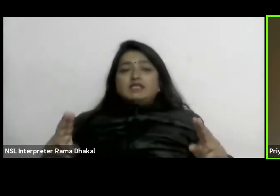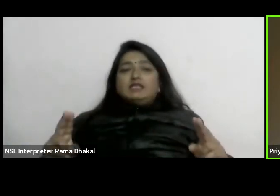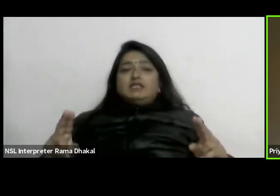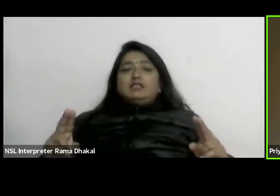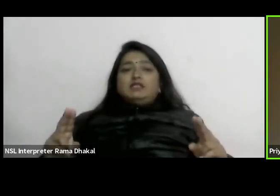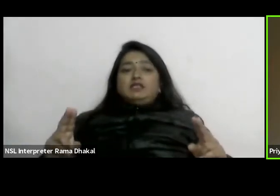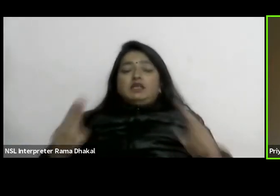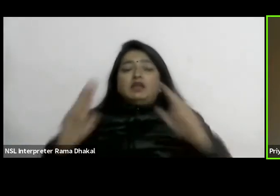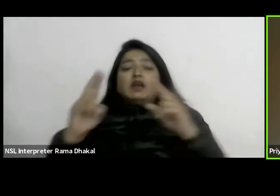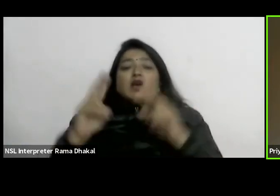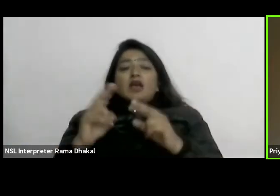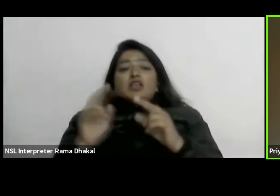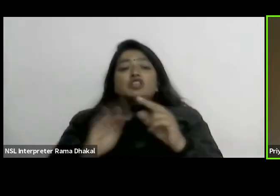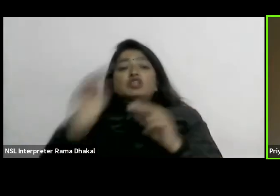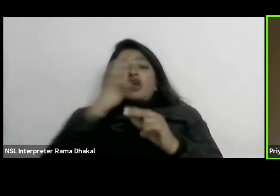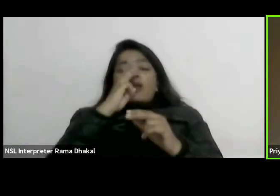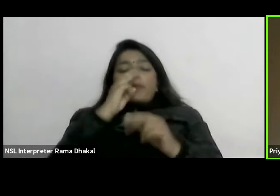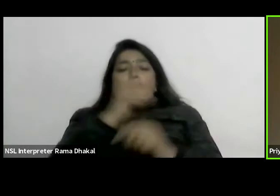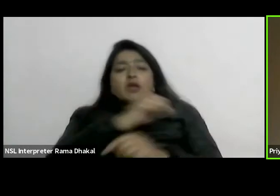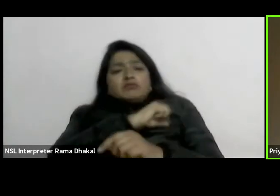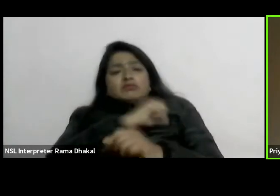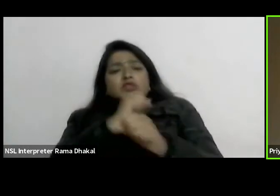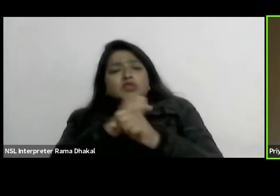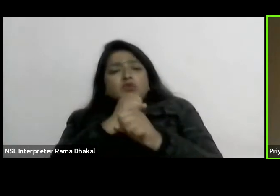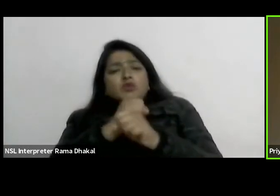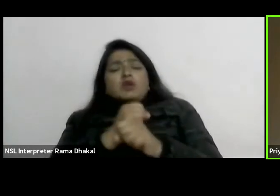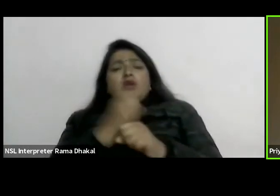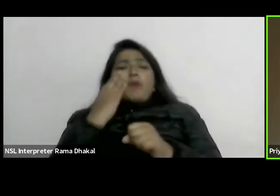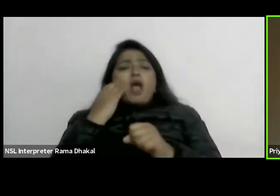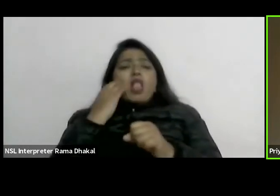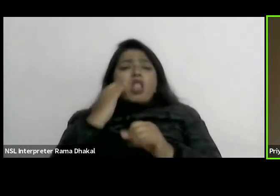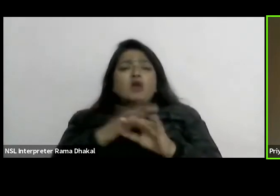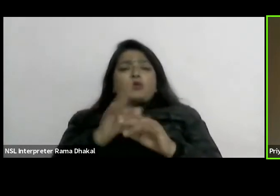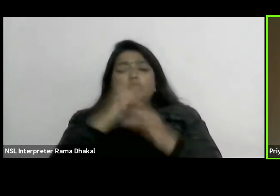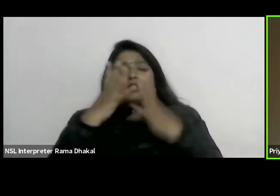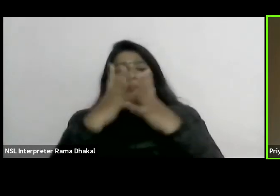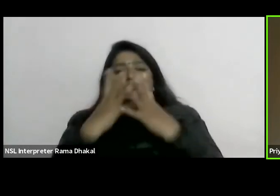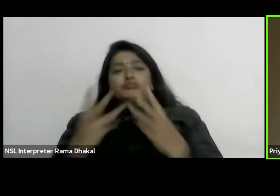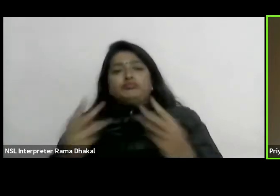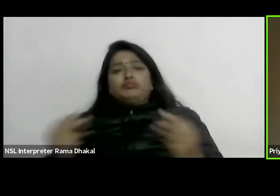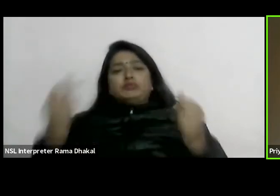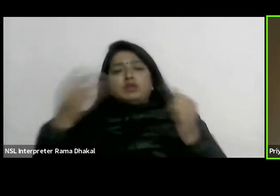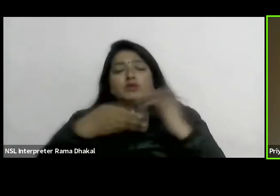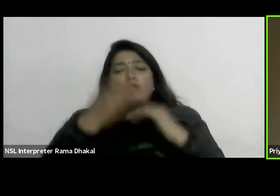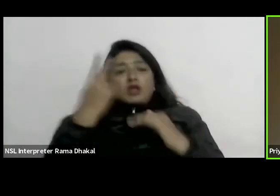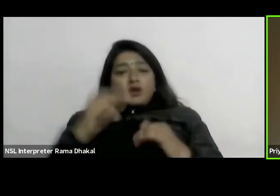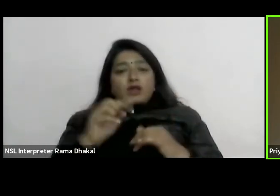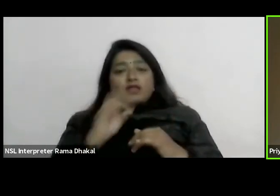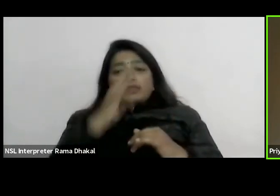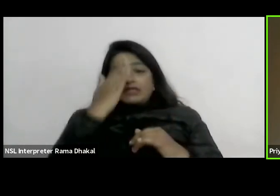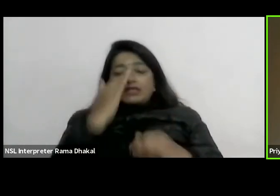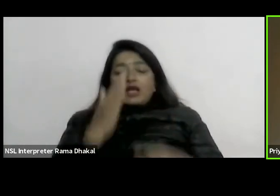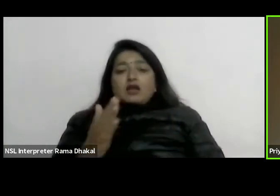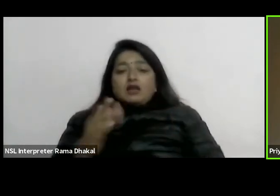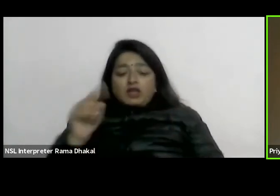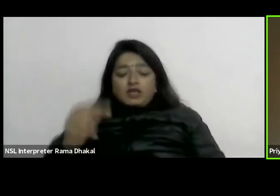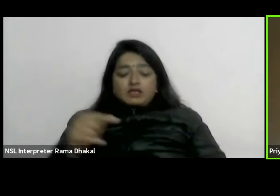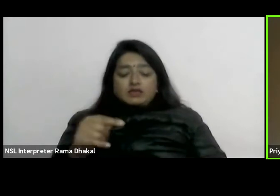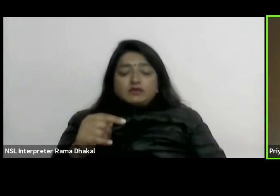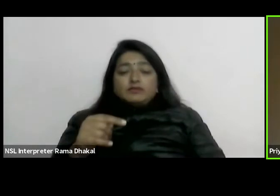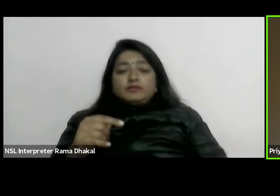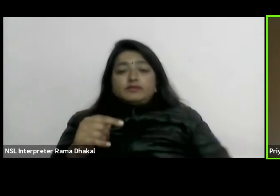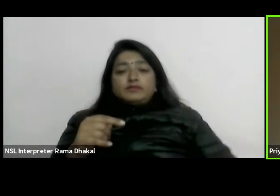sex workers who are having a tough time surviving in a hostile world anyway. It also raises